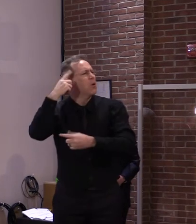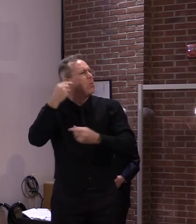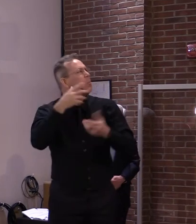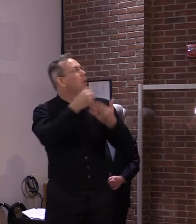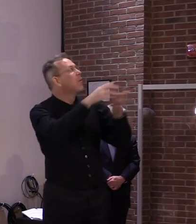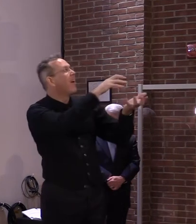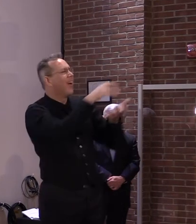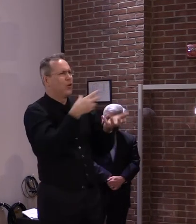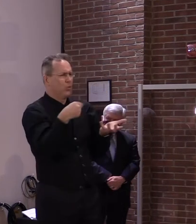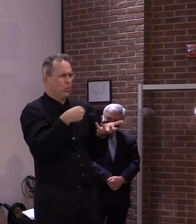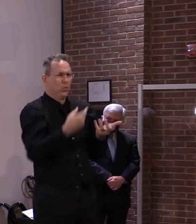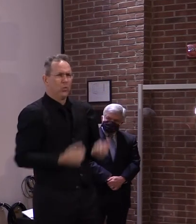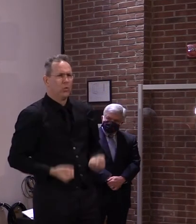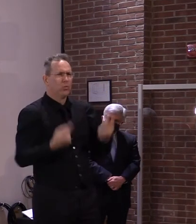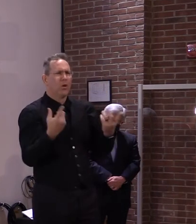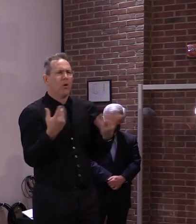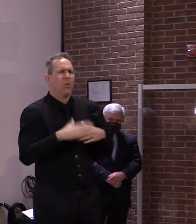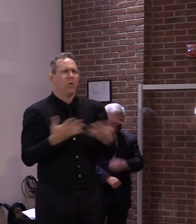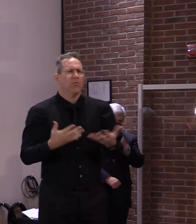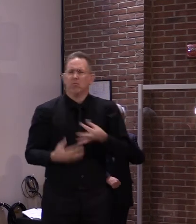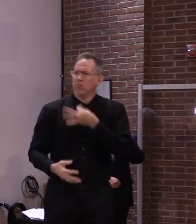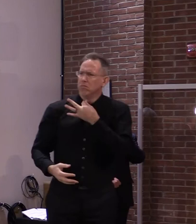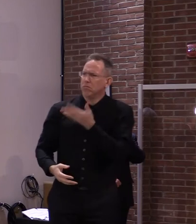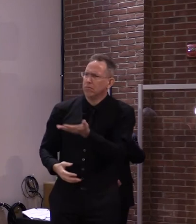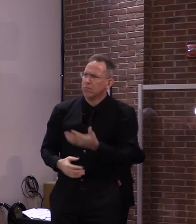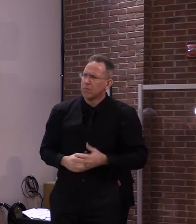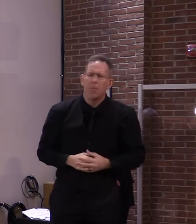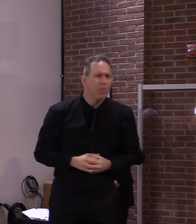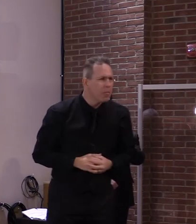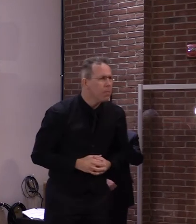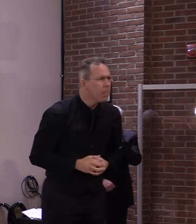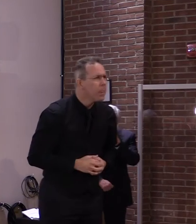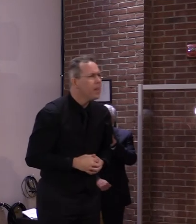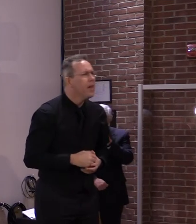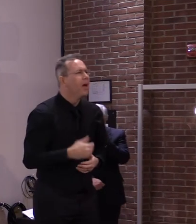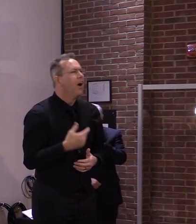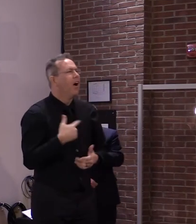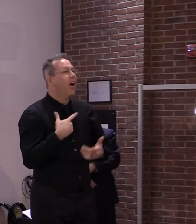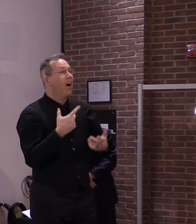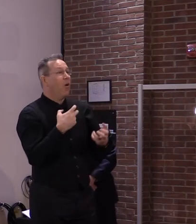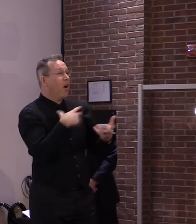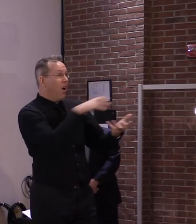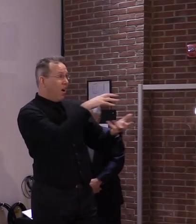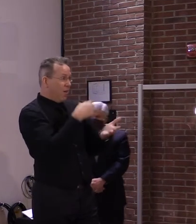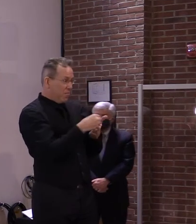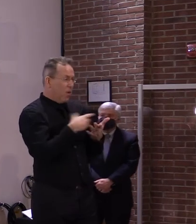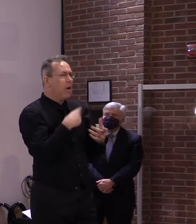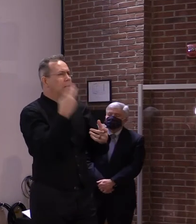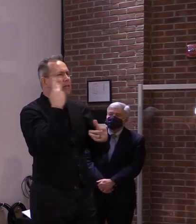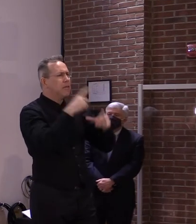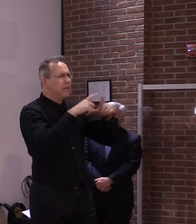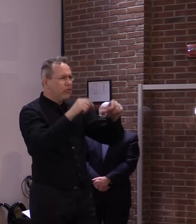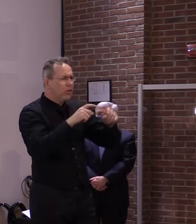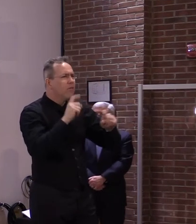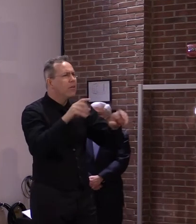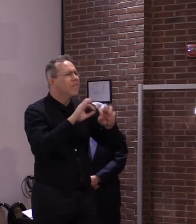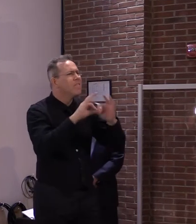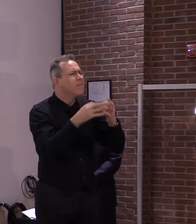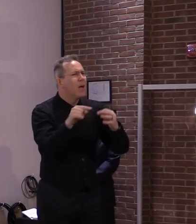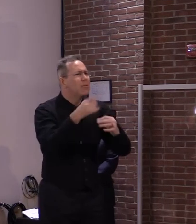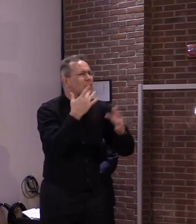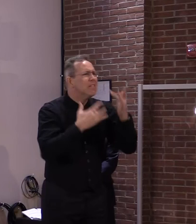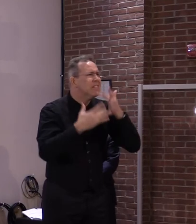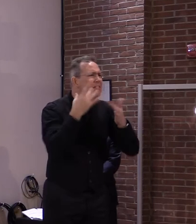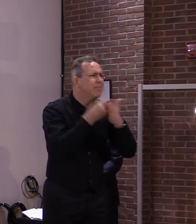individual families and so forth i think that that's an initiative that we can all agree to unemployment making sure there's an